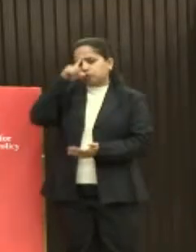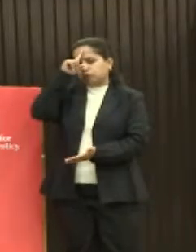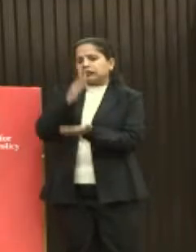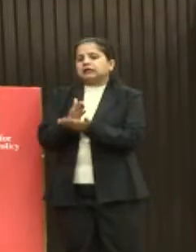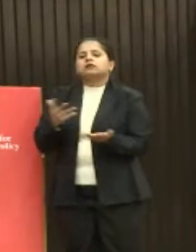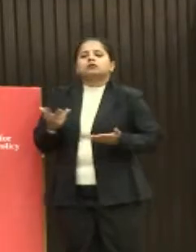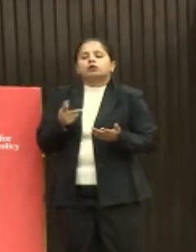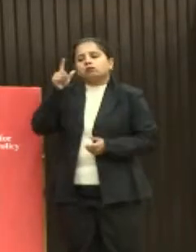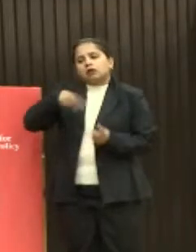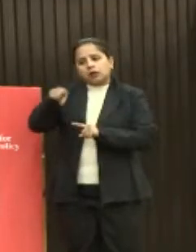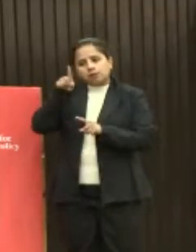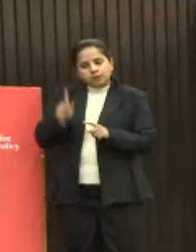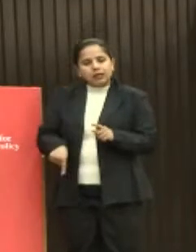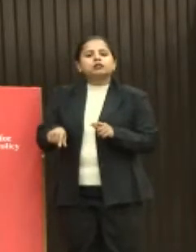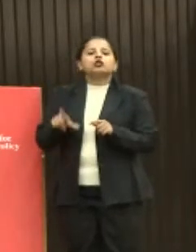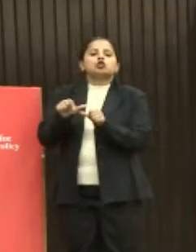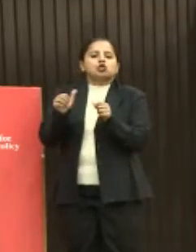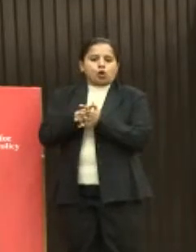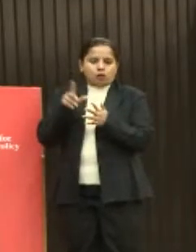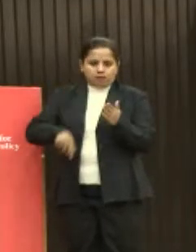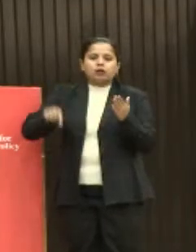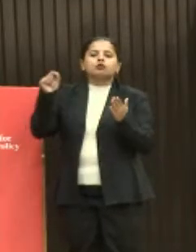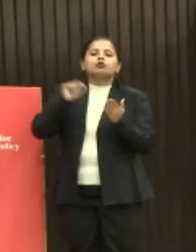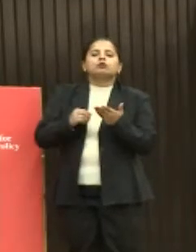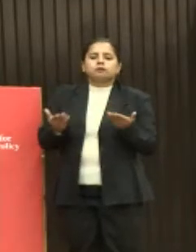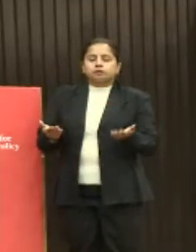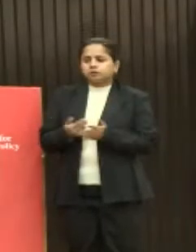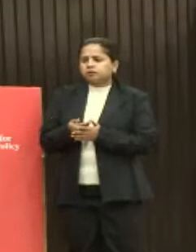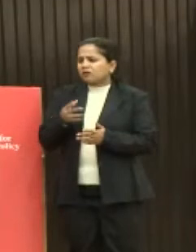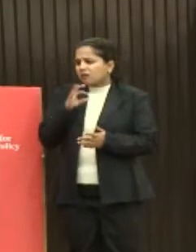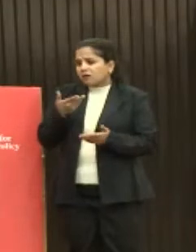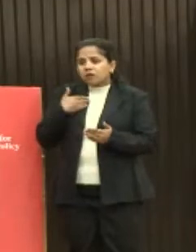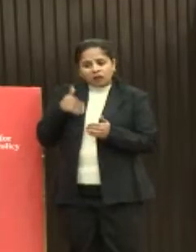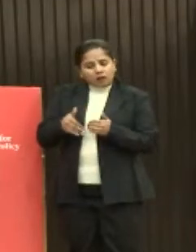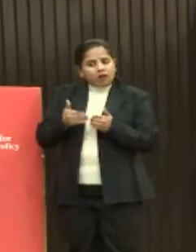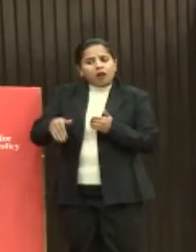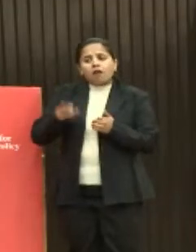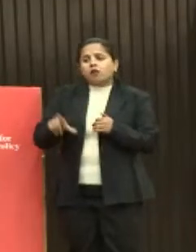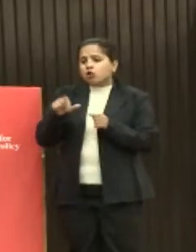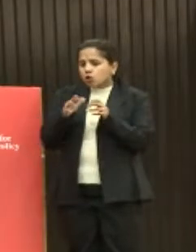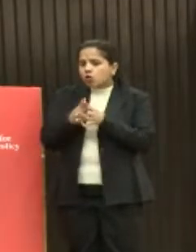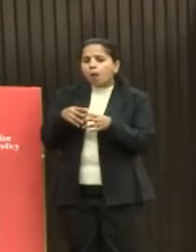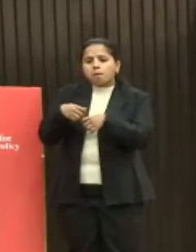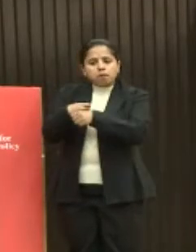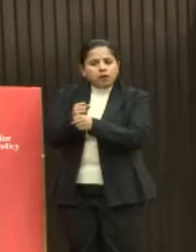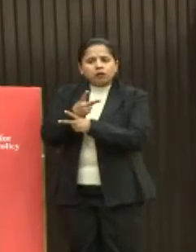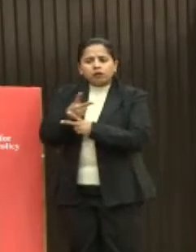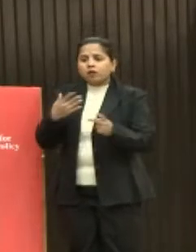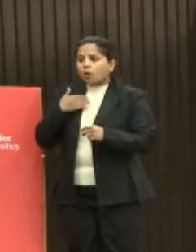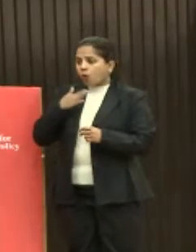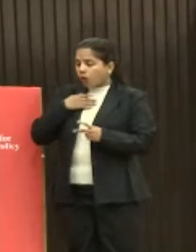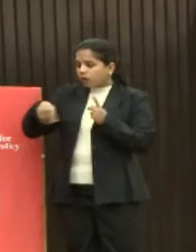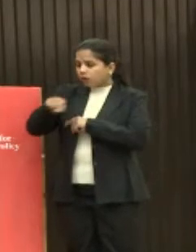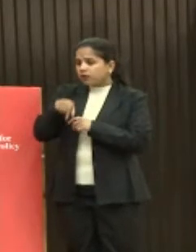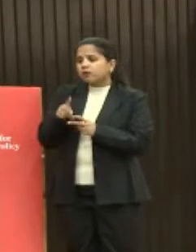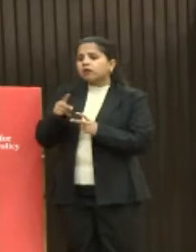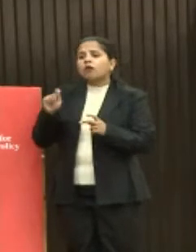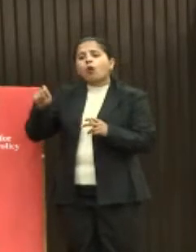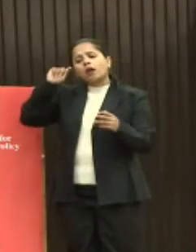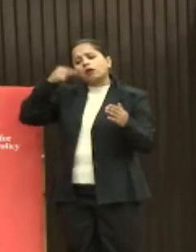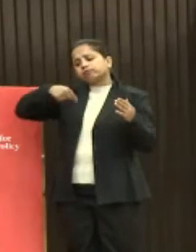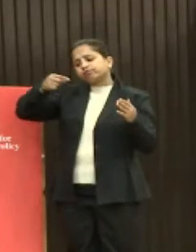mean that people write laws simply. It's an irony that we continue to write laws in an arcane Victorian style of